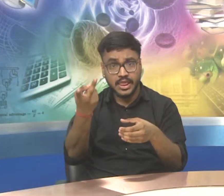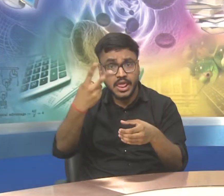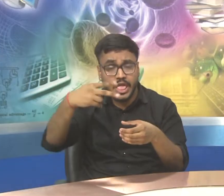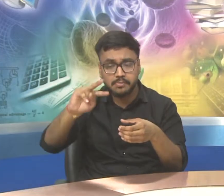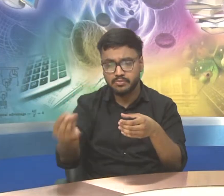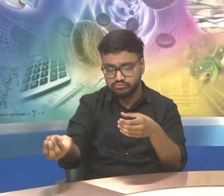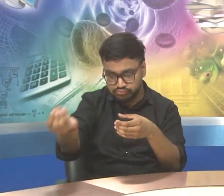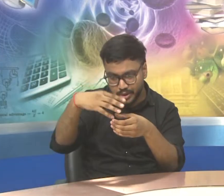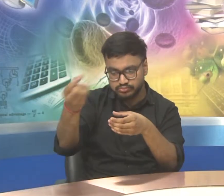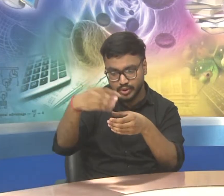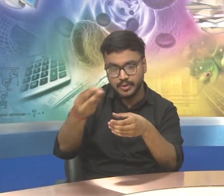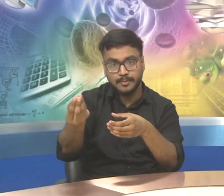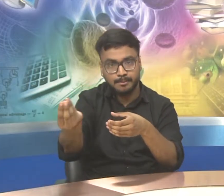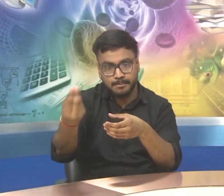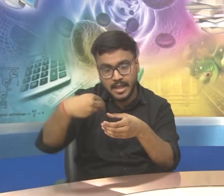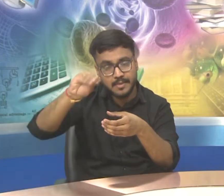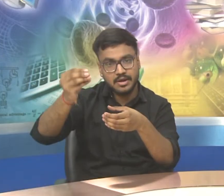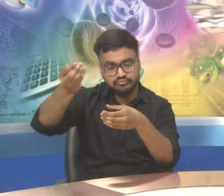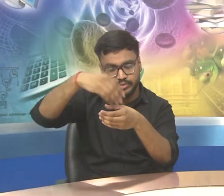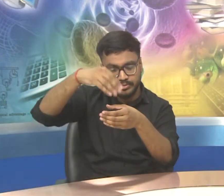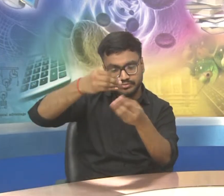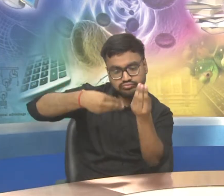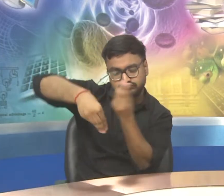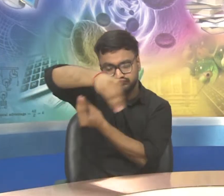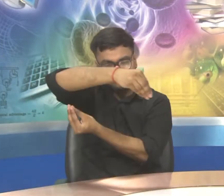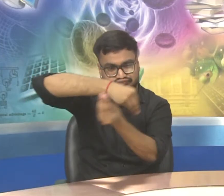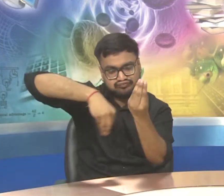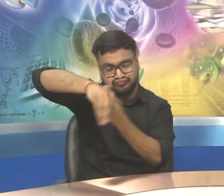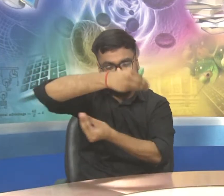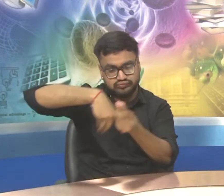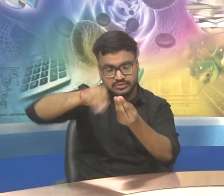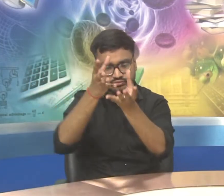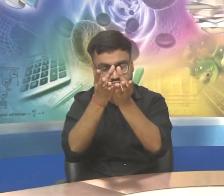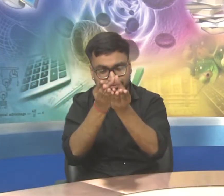More solute, it means strong and sweet